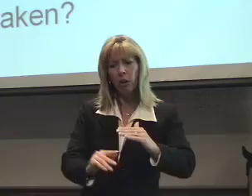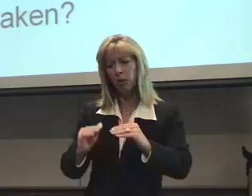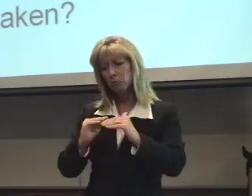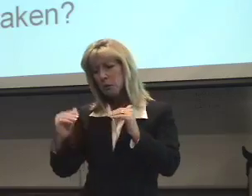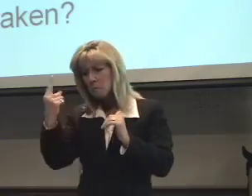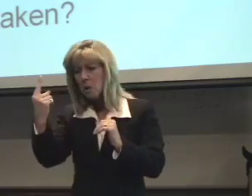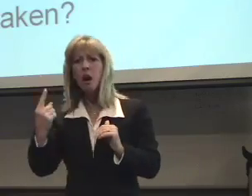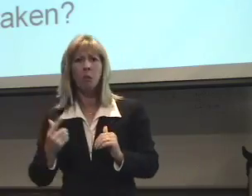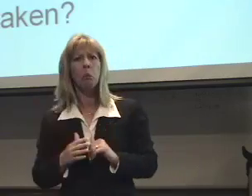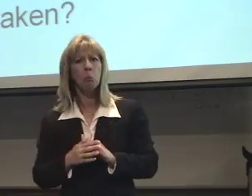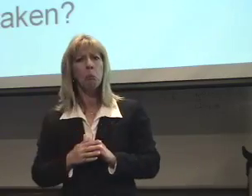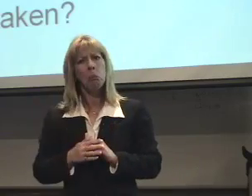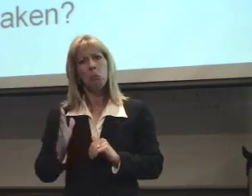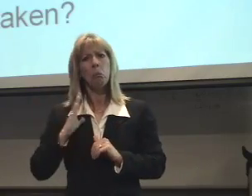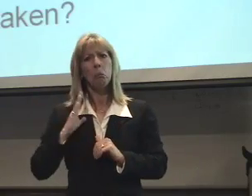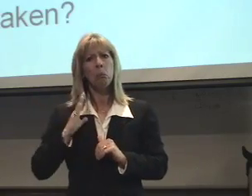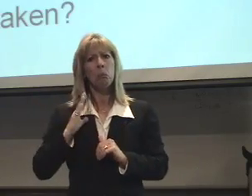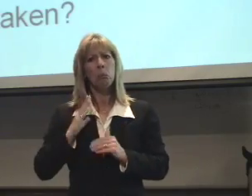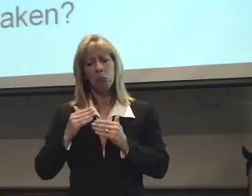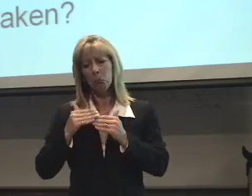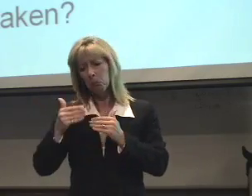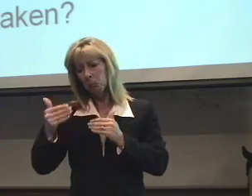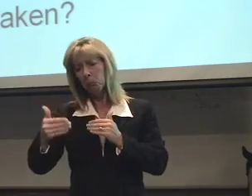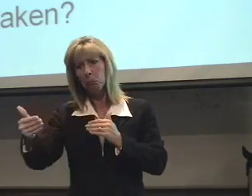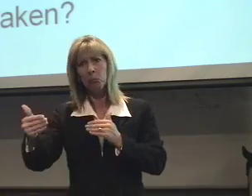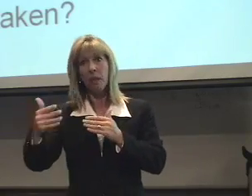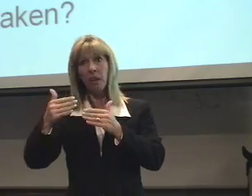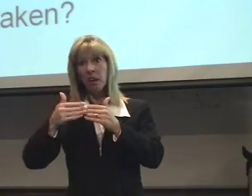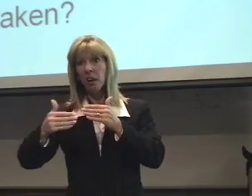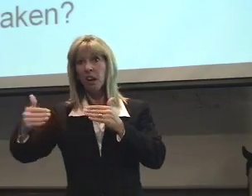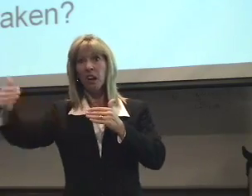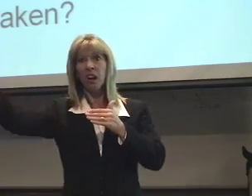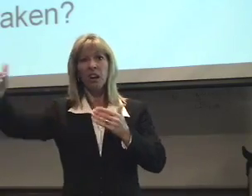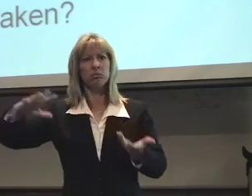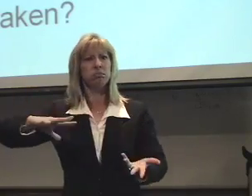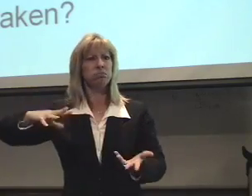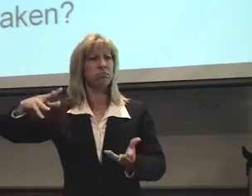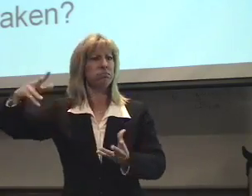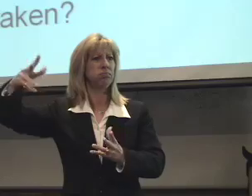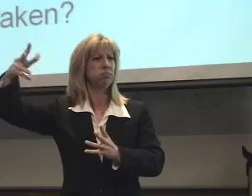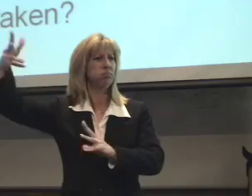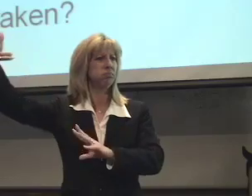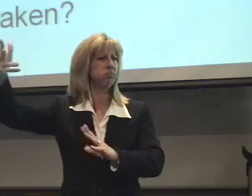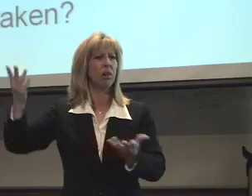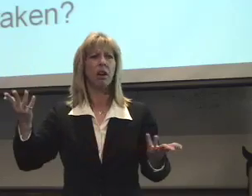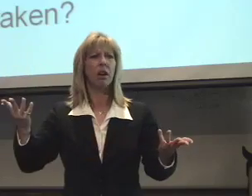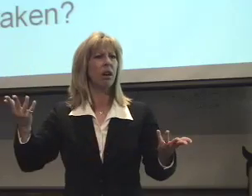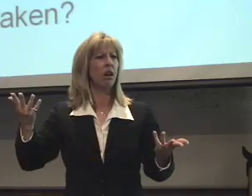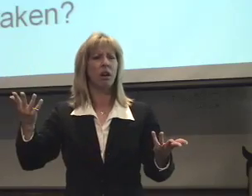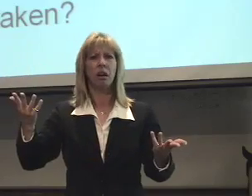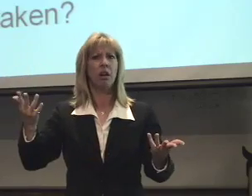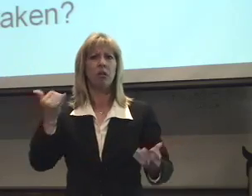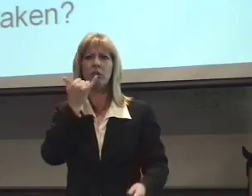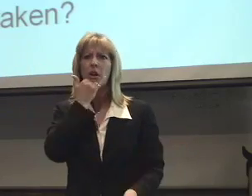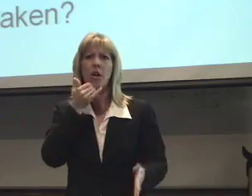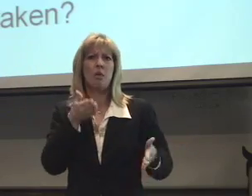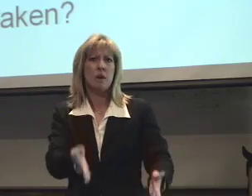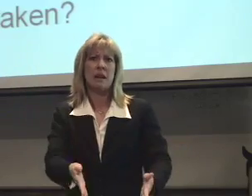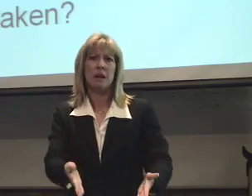same. After that, it goes crazy. So this is one of the worst things that we do to deaf kids as far